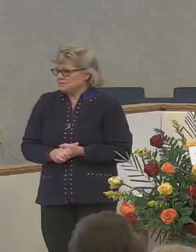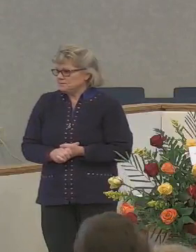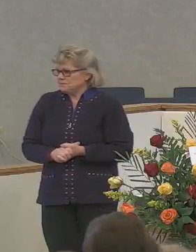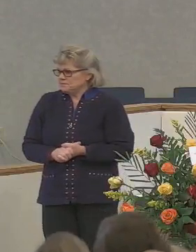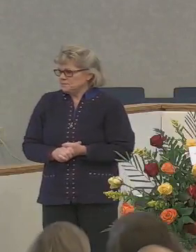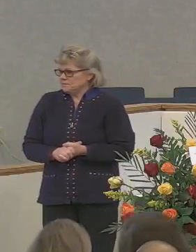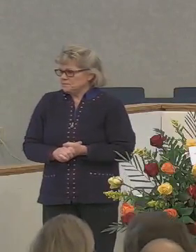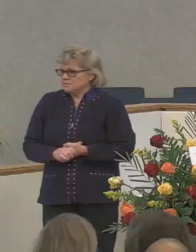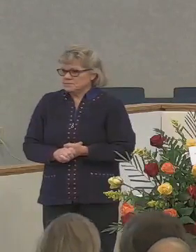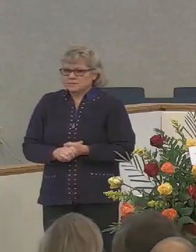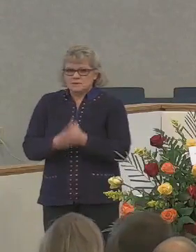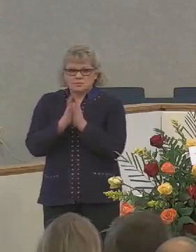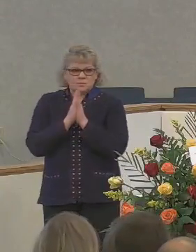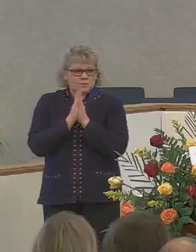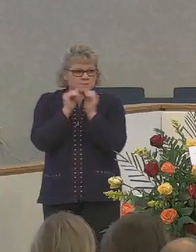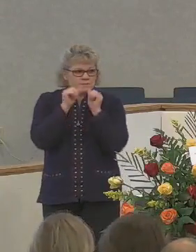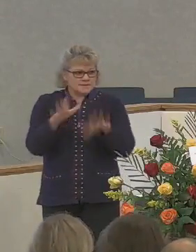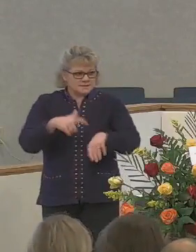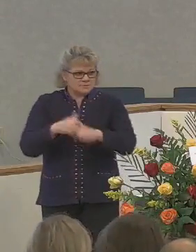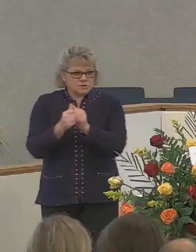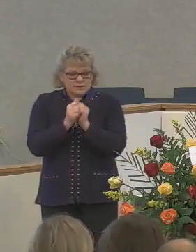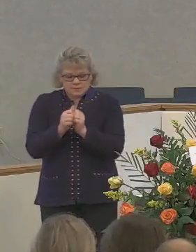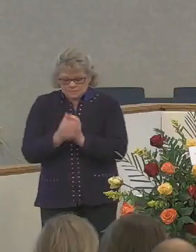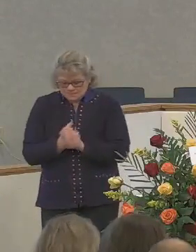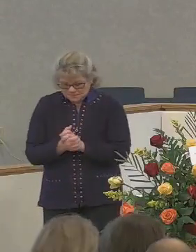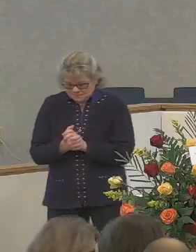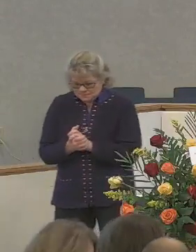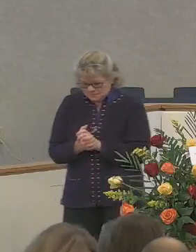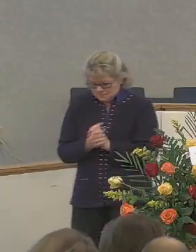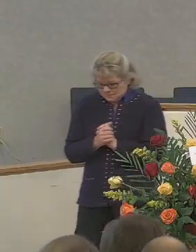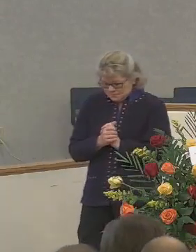moment. But let's ask the Lord to bless our time together today.